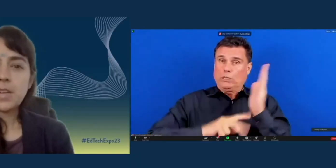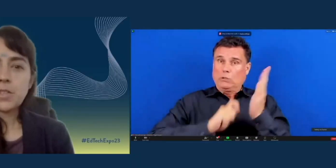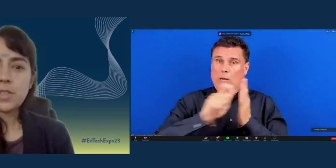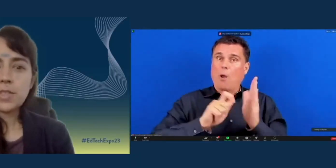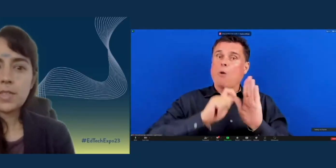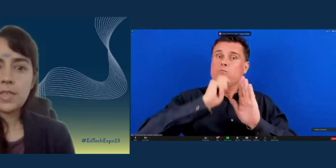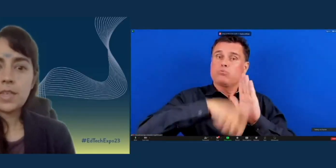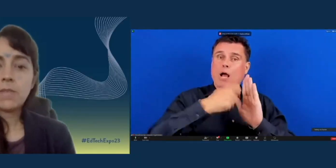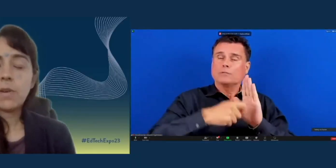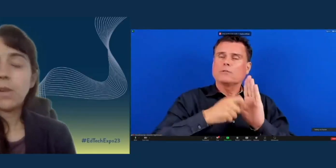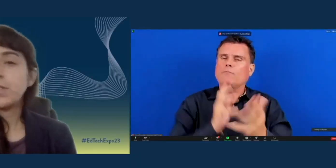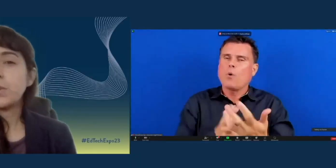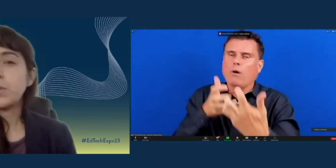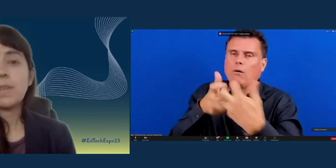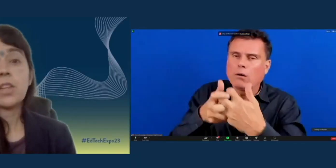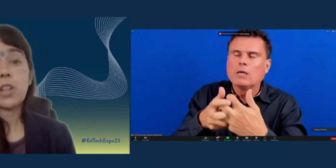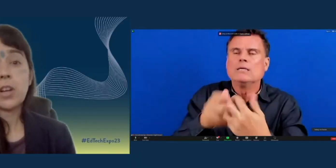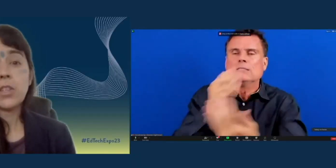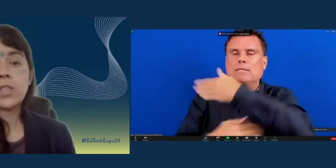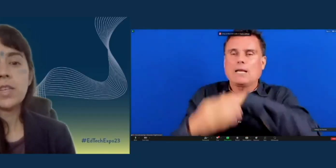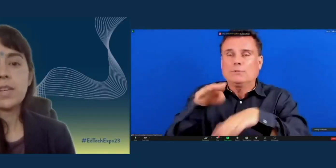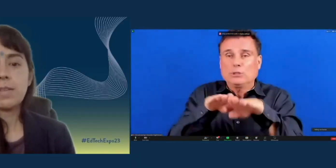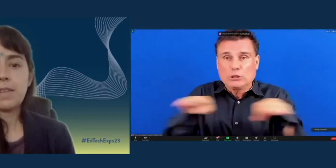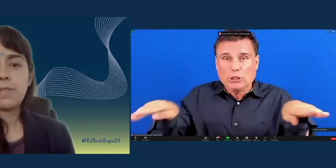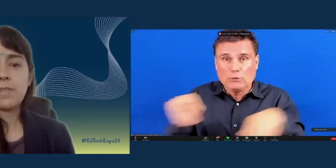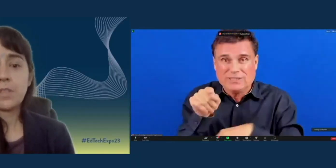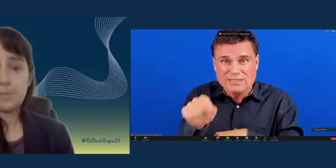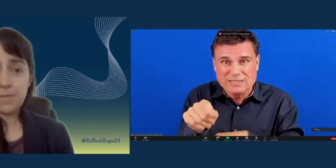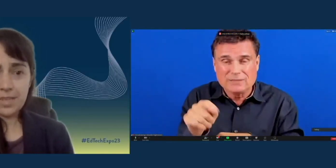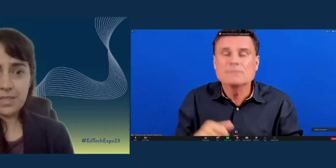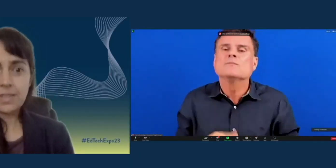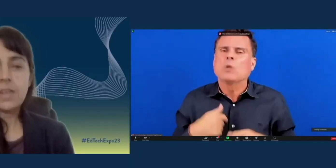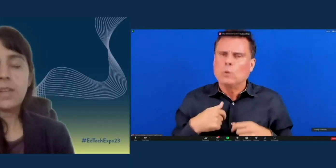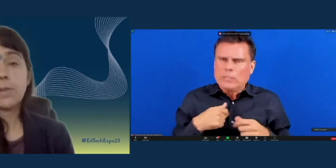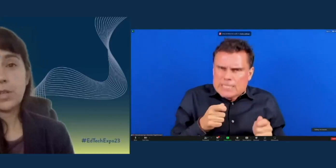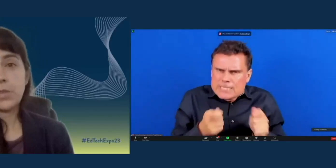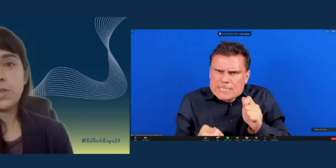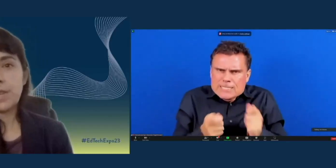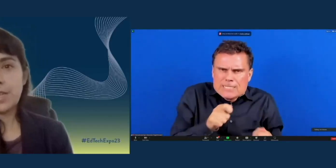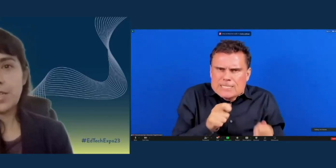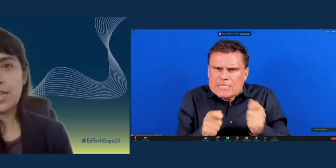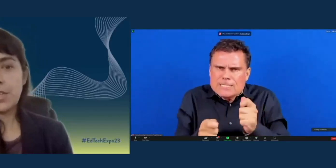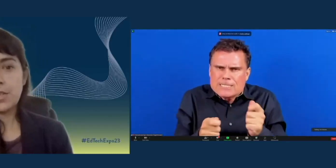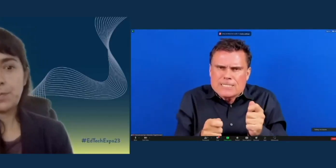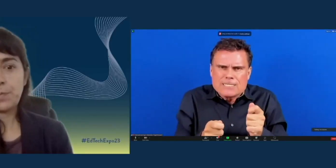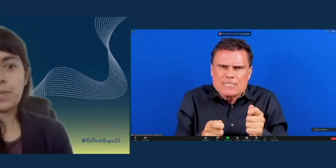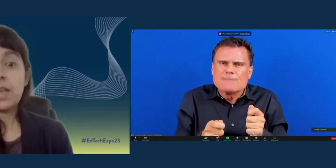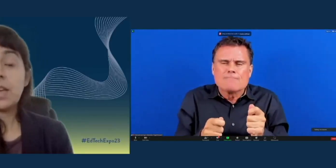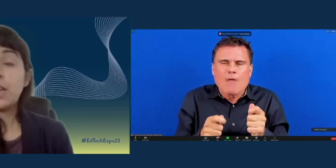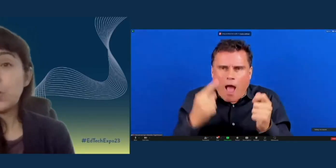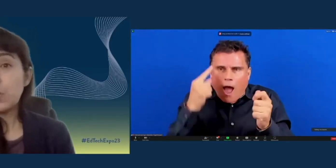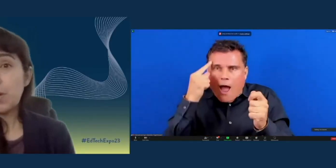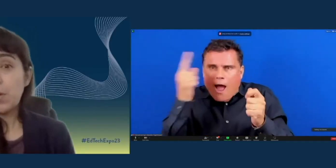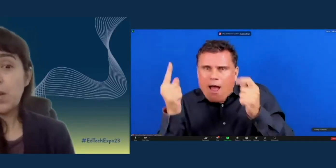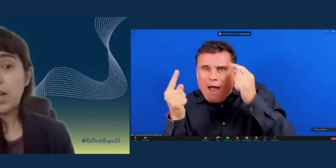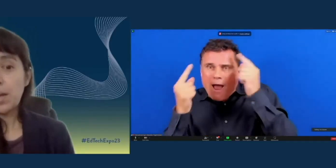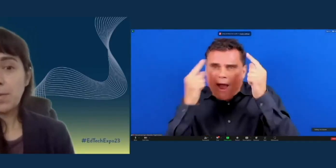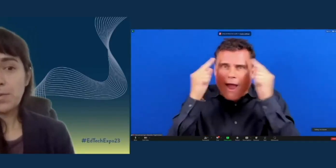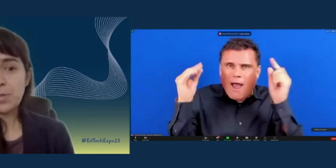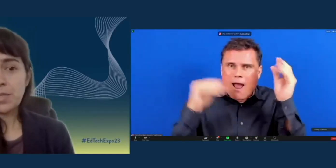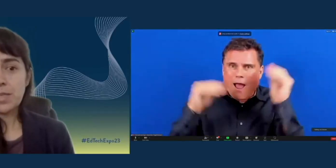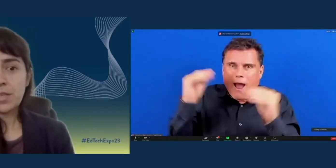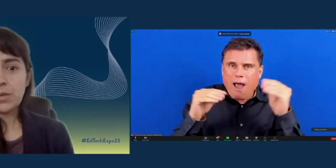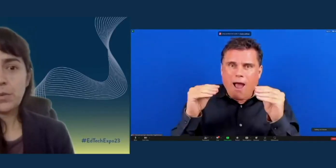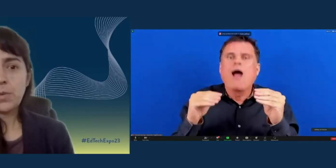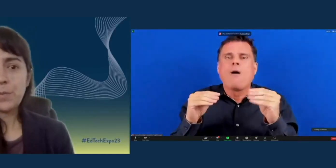ACR GCD evolved into one of the largest innovative funds for inclusive education. Notable